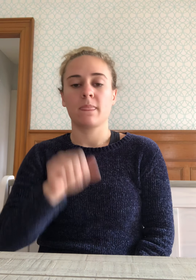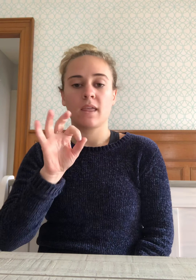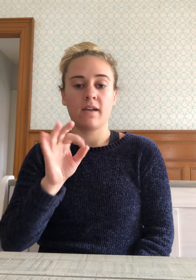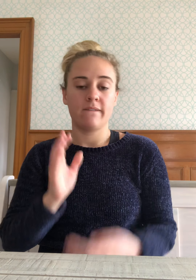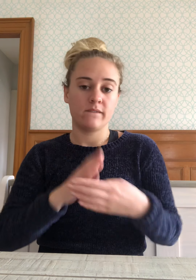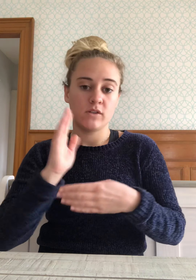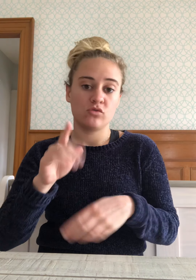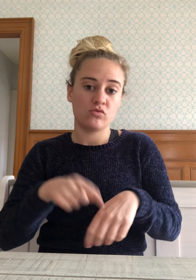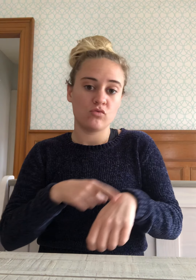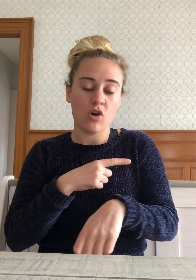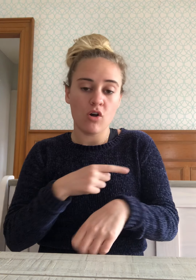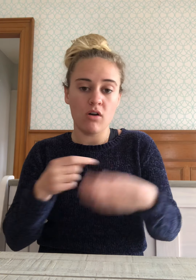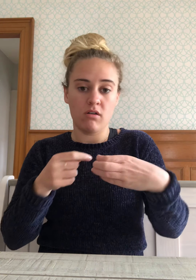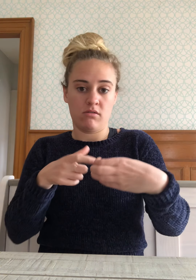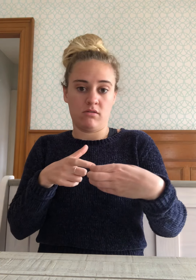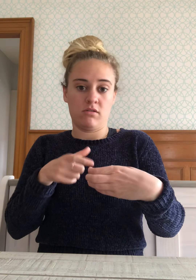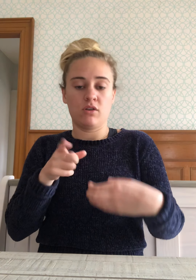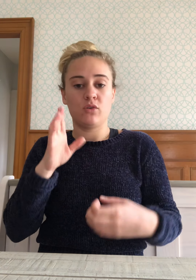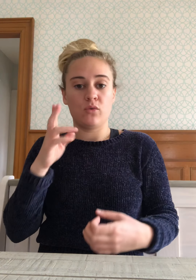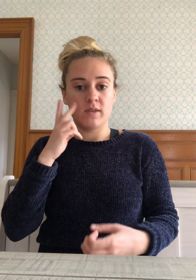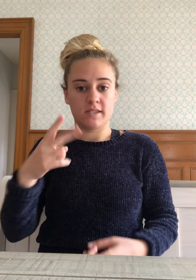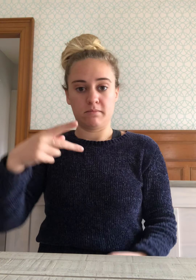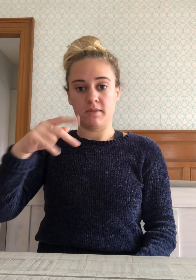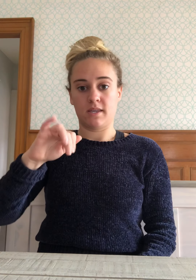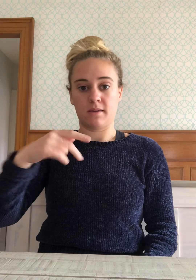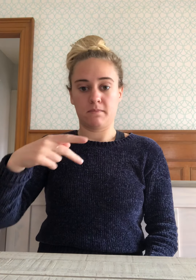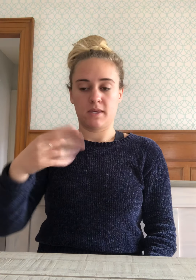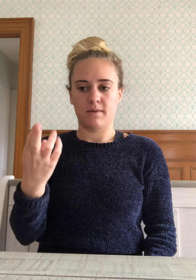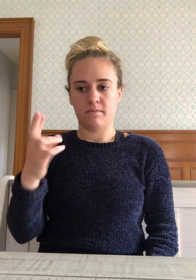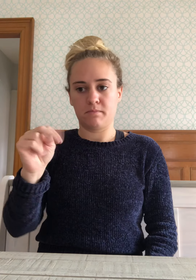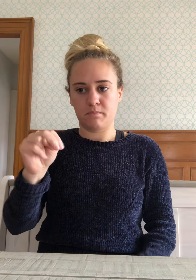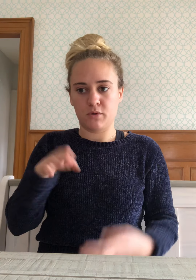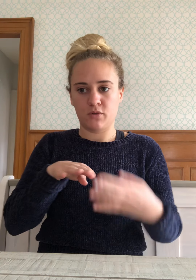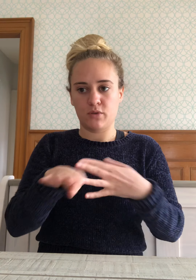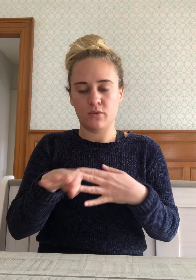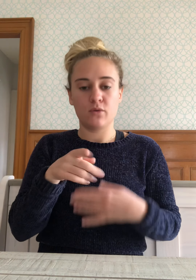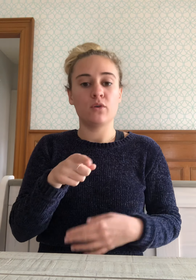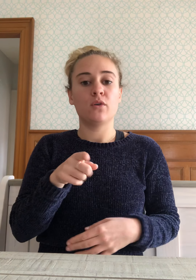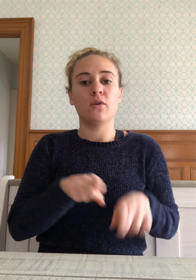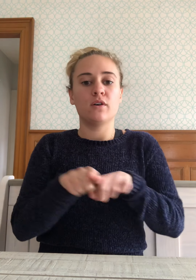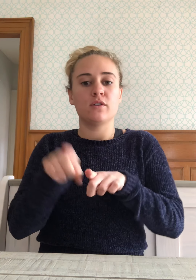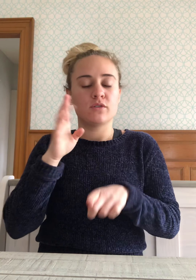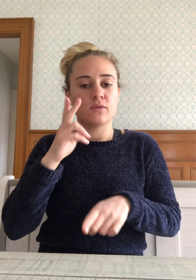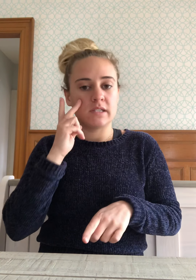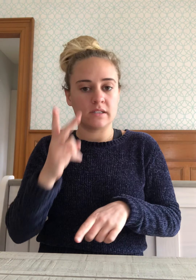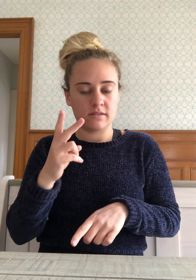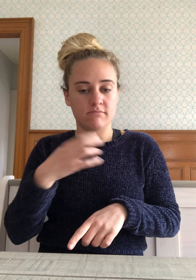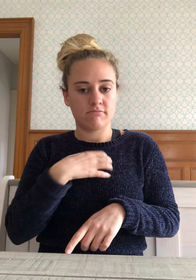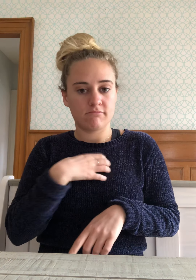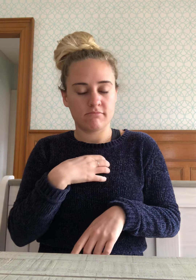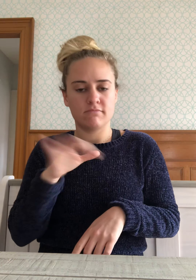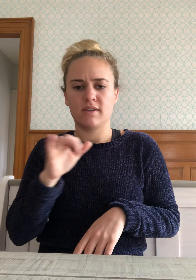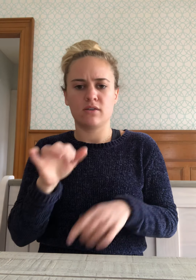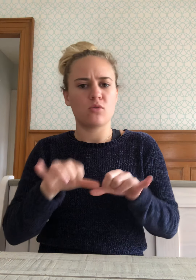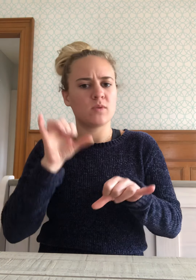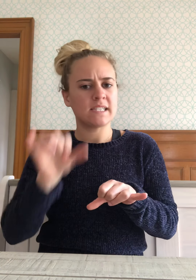that PIP burn through. You're also going to hear complaints like, it stays in until I start to speak. So there, that